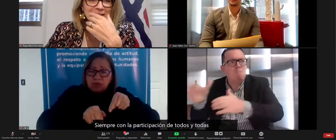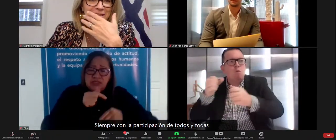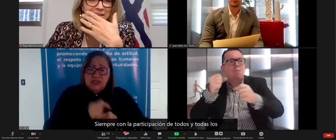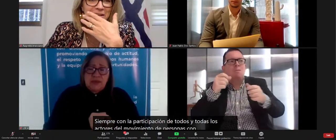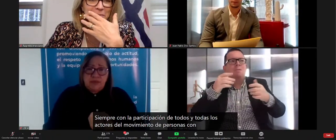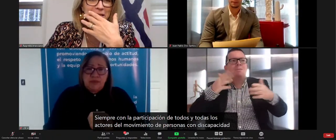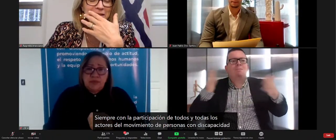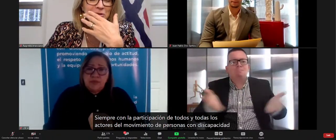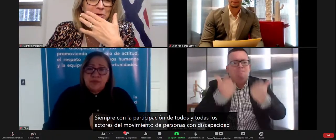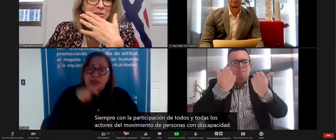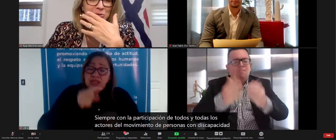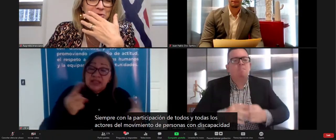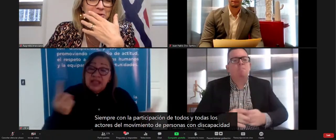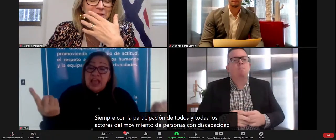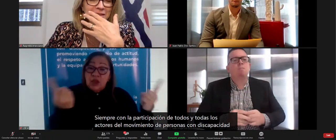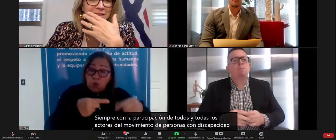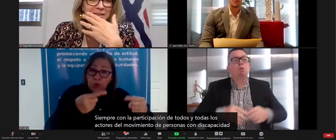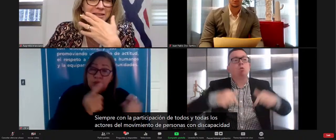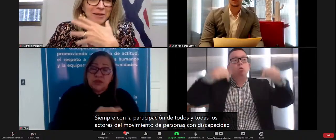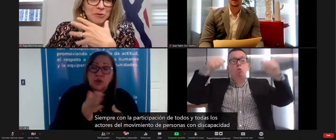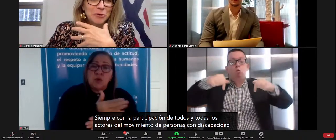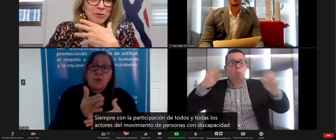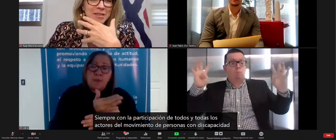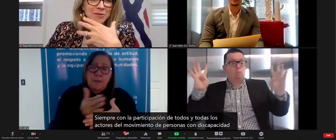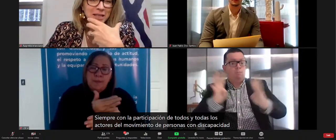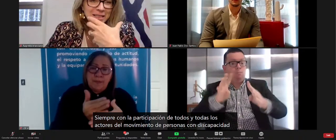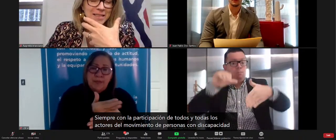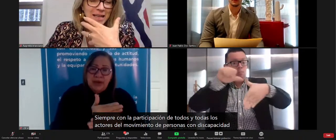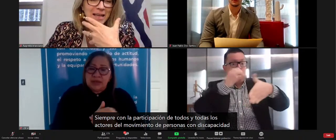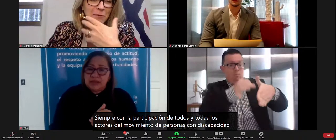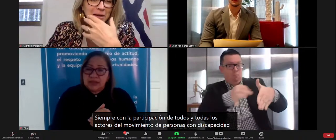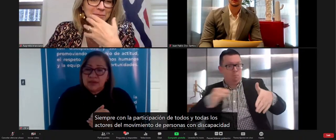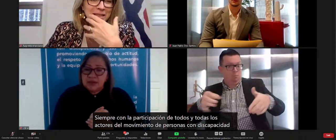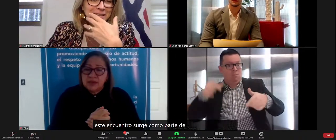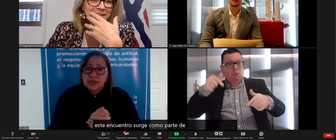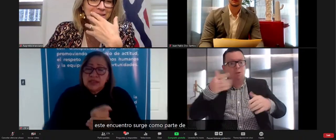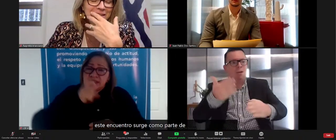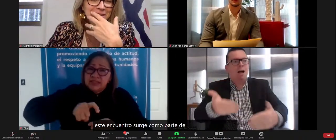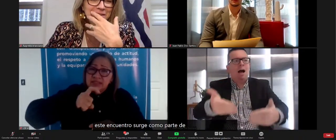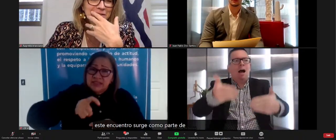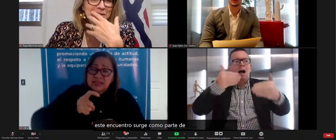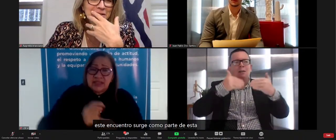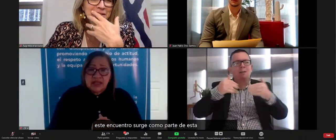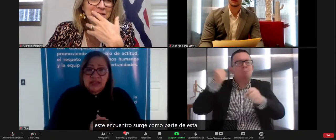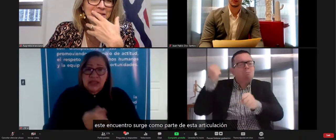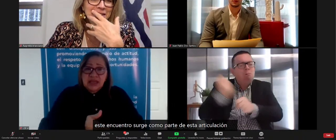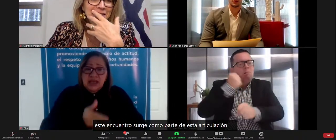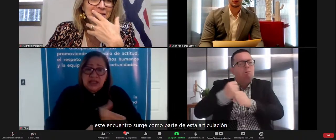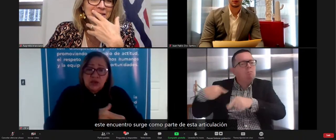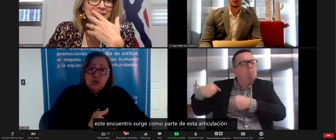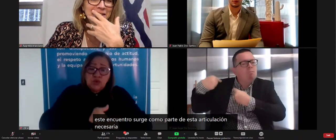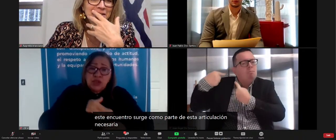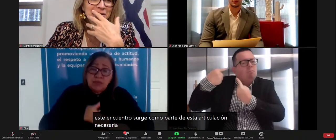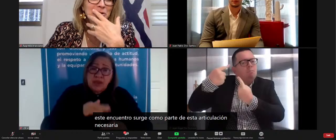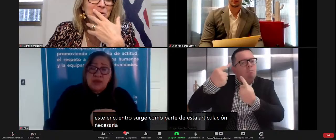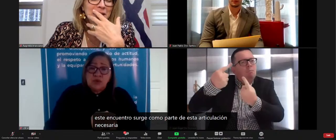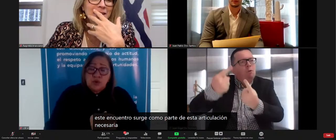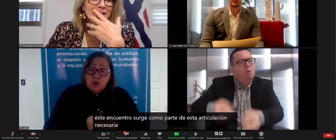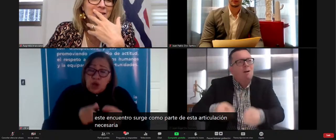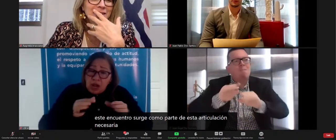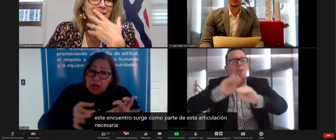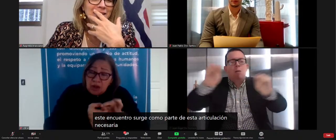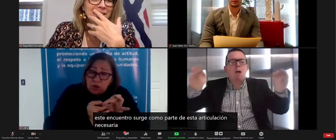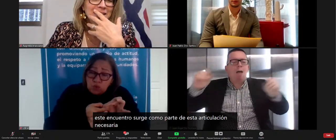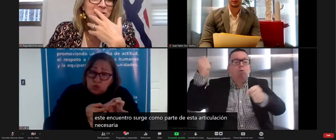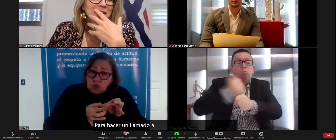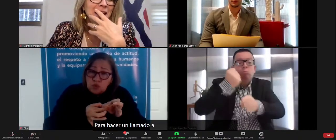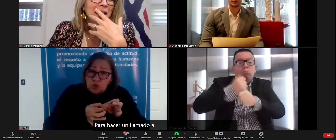disabilities all of the stakeholders involved in here this encounter is part of this necessary articulations to make